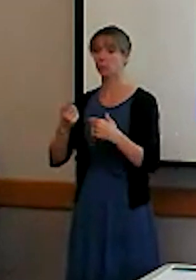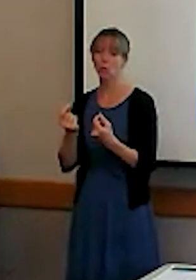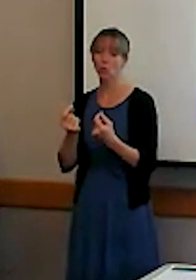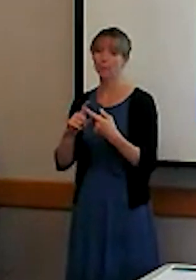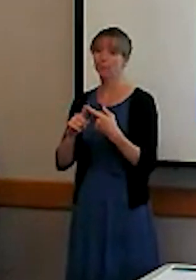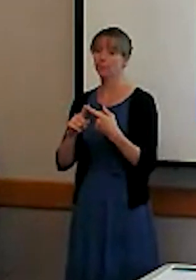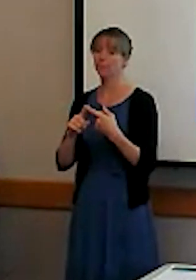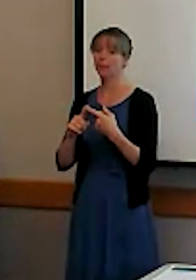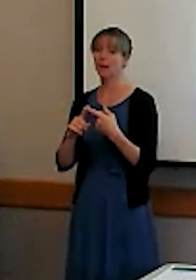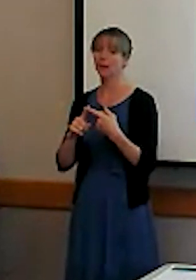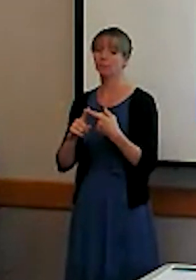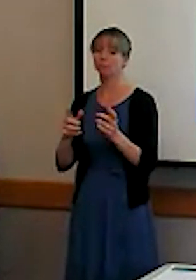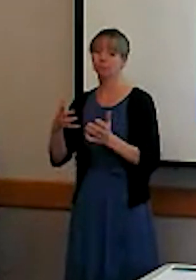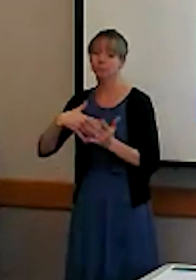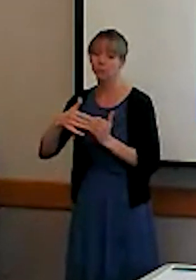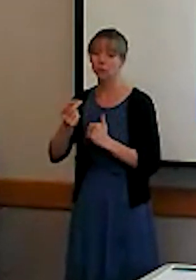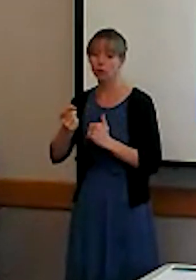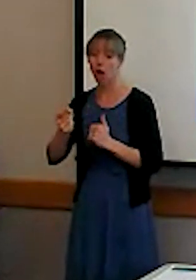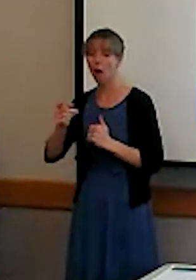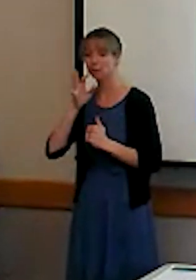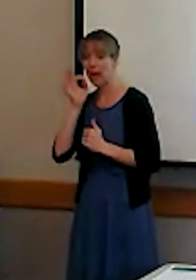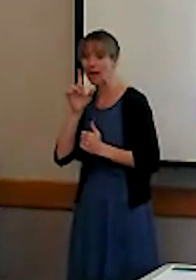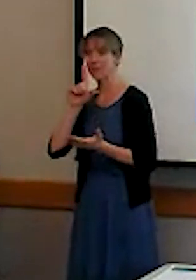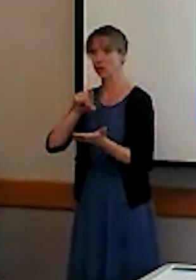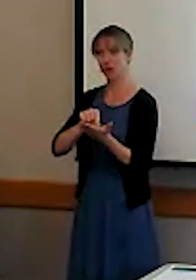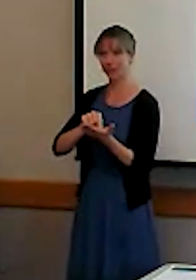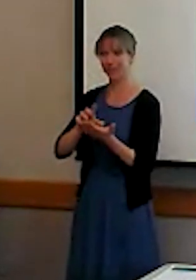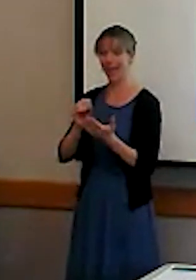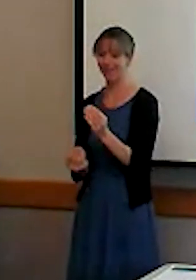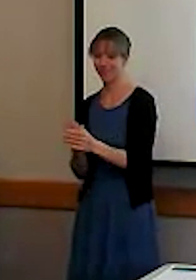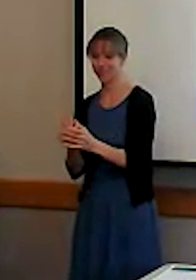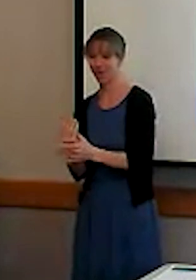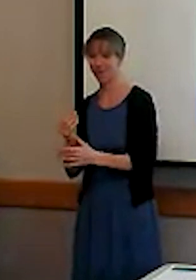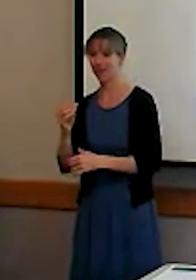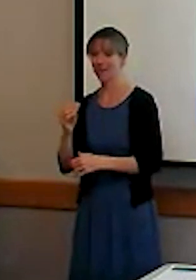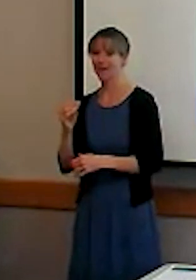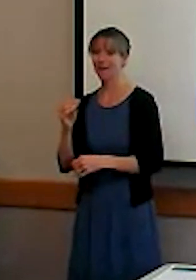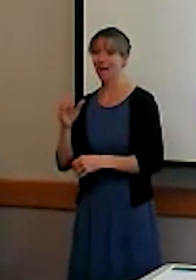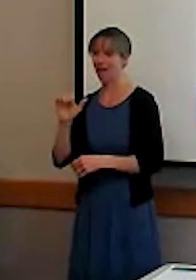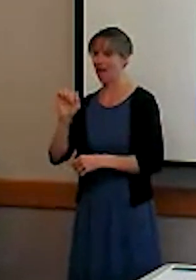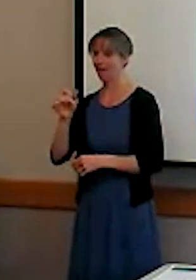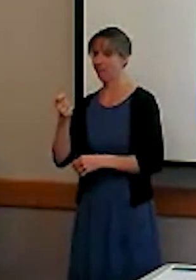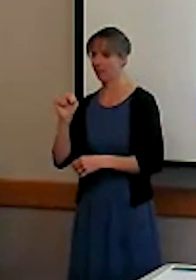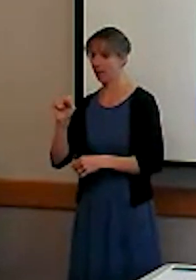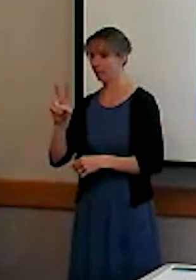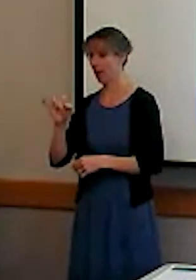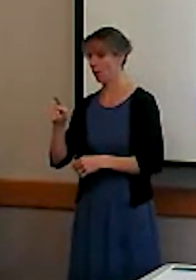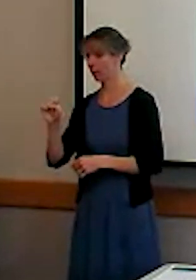like spending time with her dogs, her cats, and her chickens, as well as growing African violets.